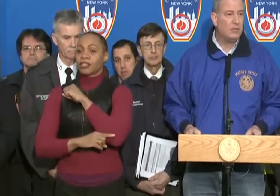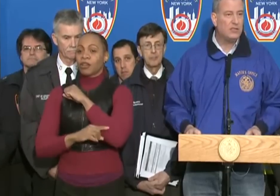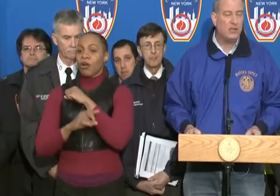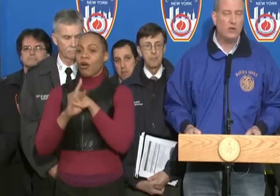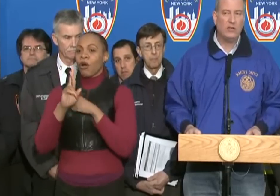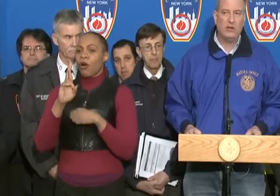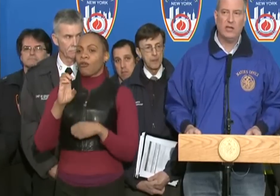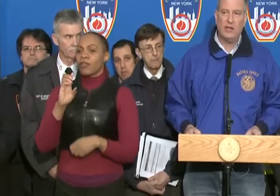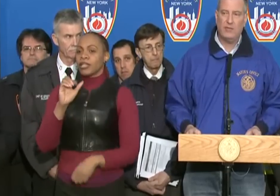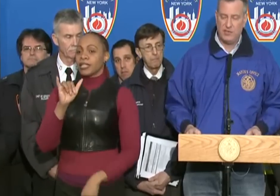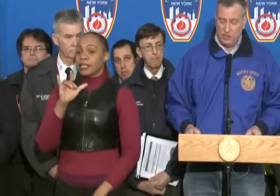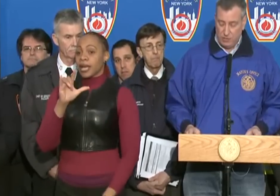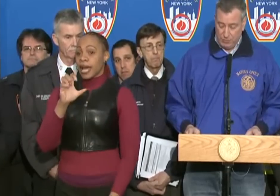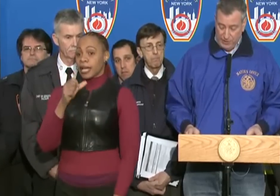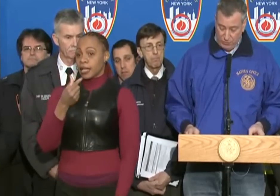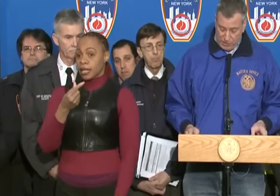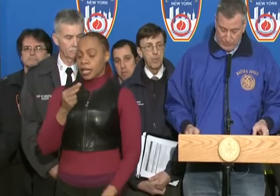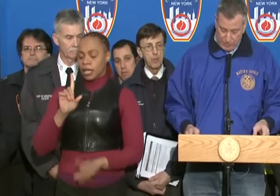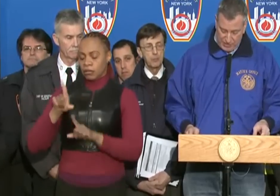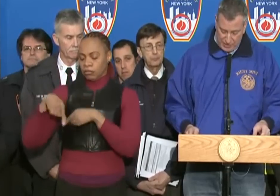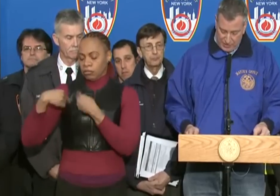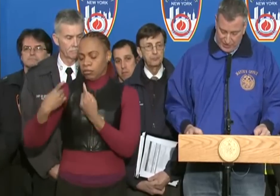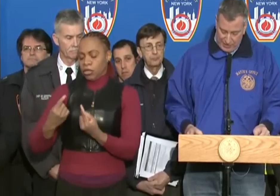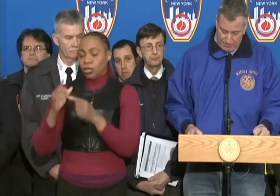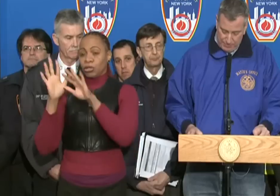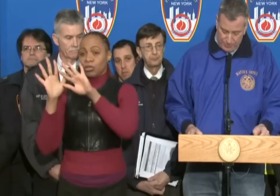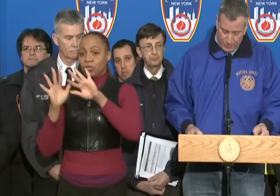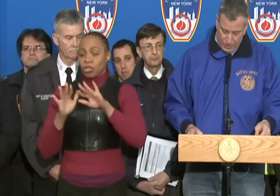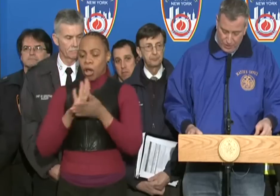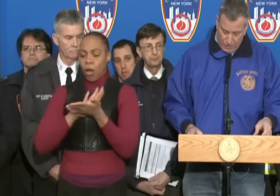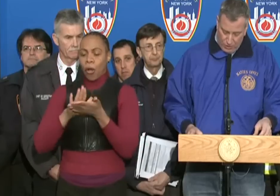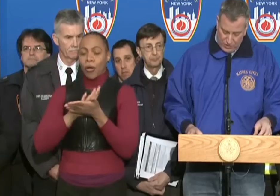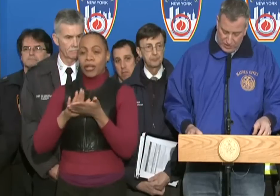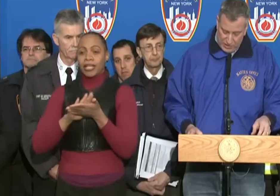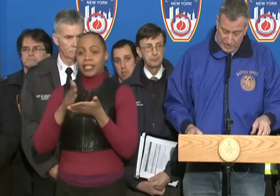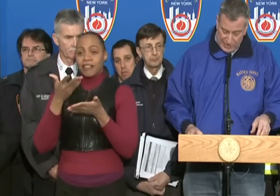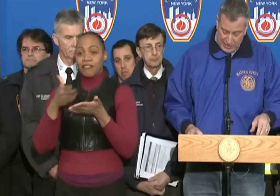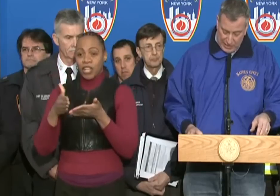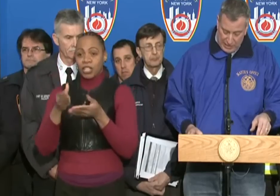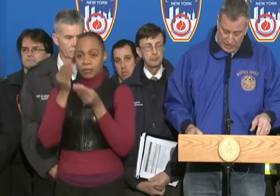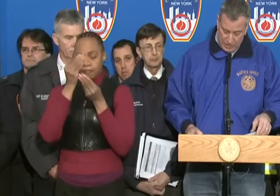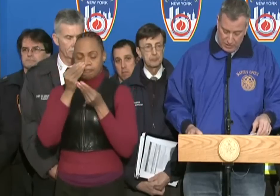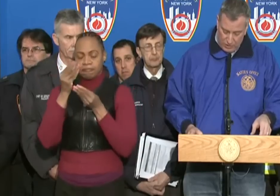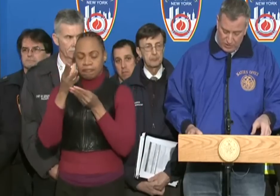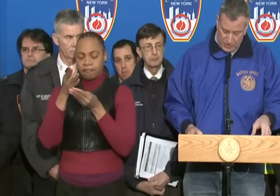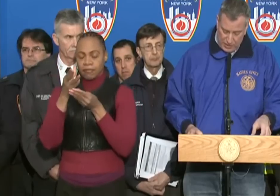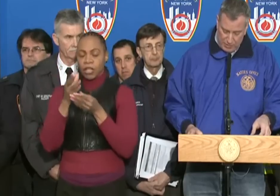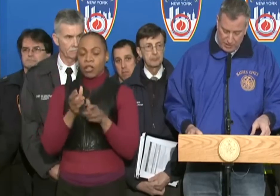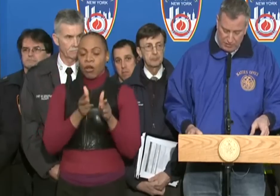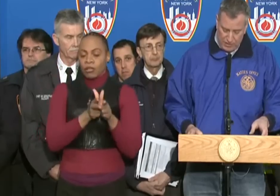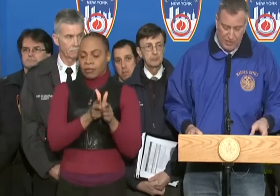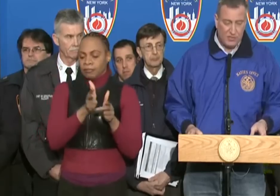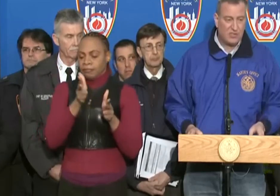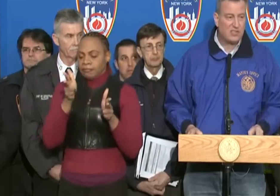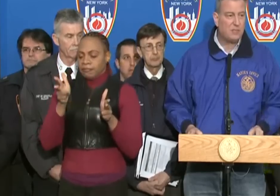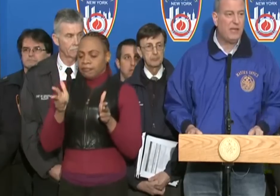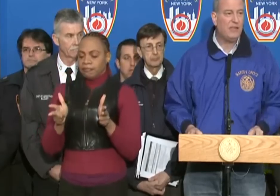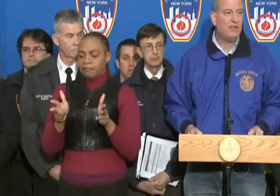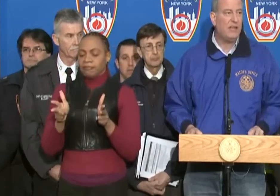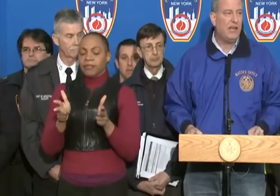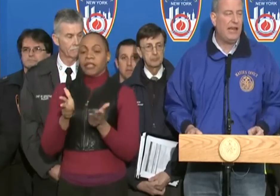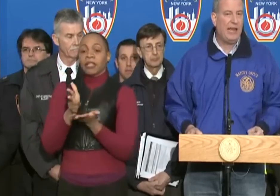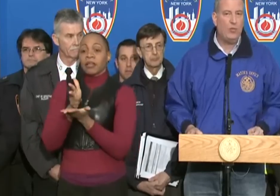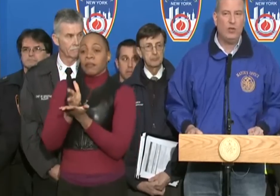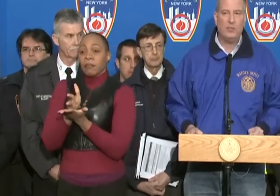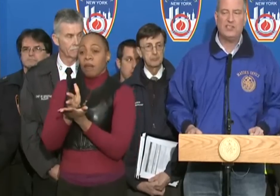until snow clearing efforts are complete. We'll keep you updated on that. Alternate side parking regulations